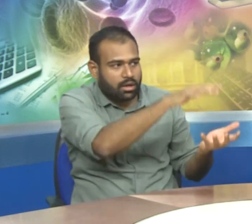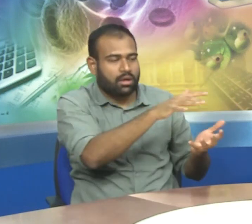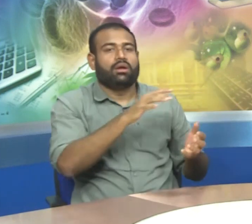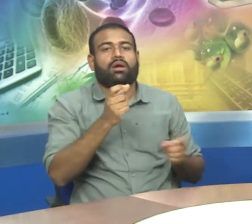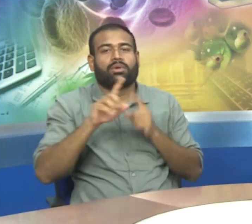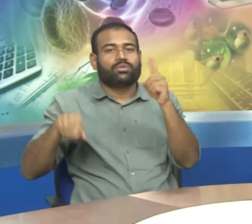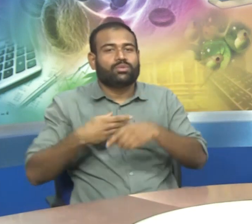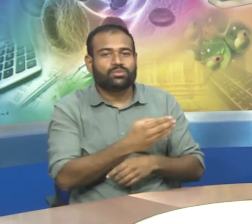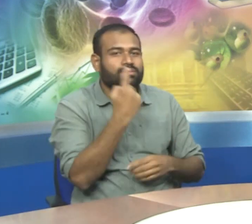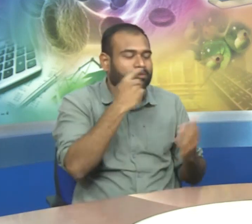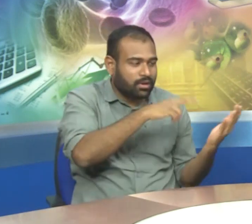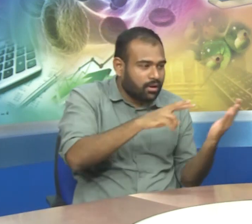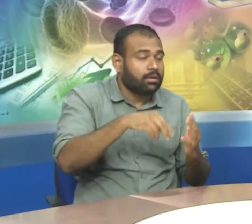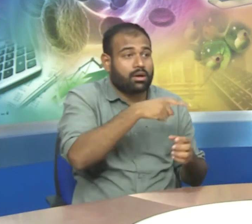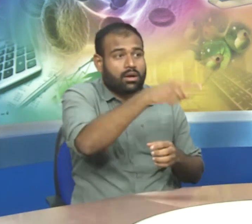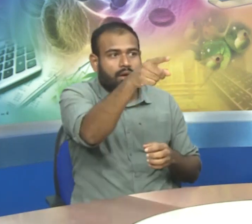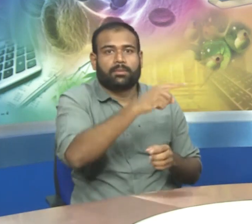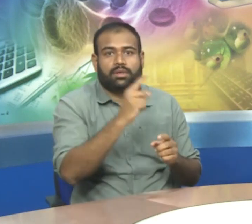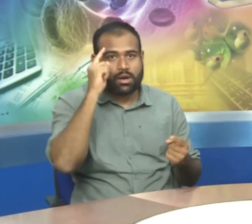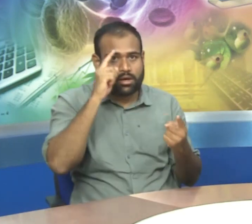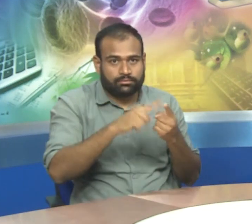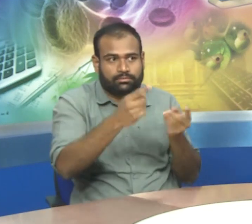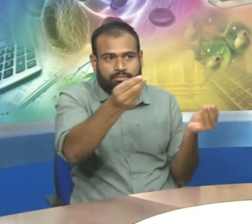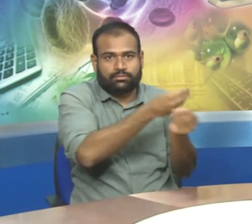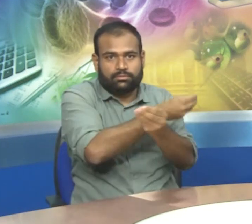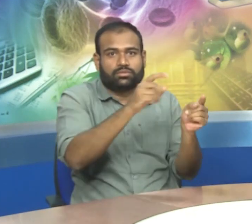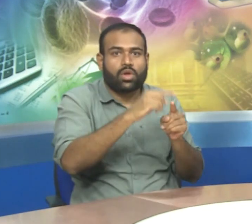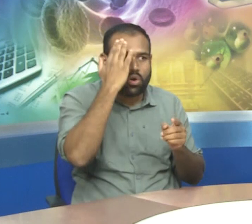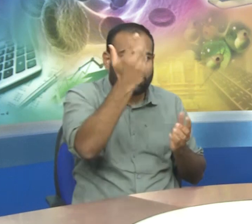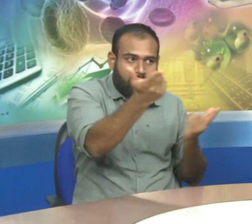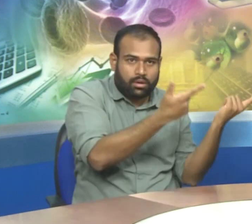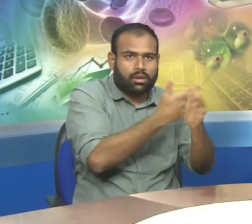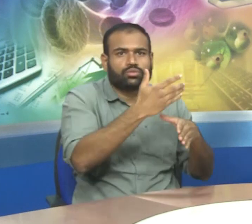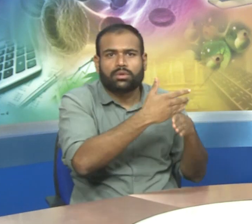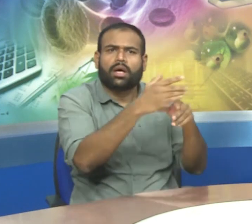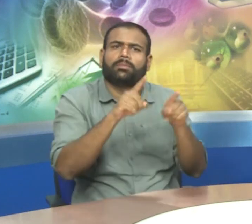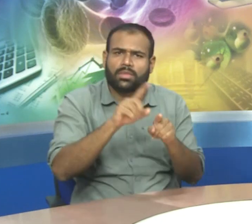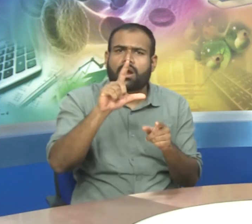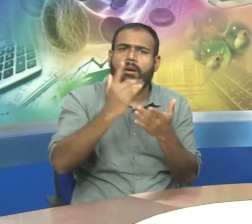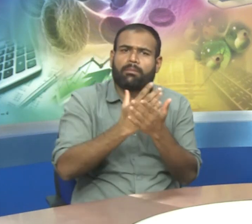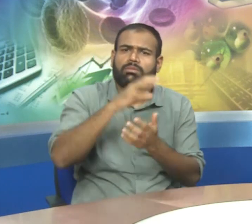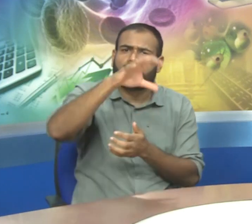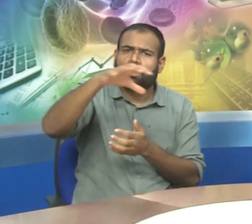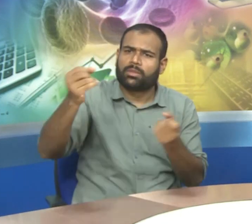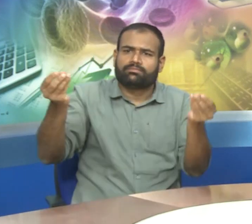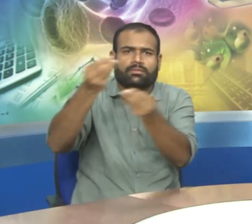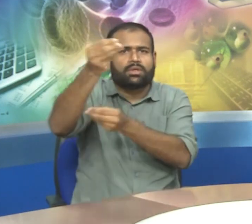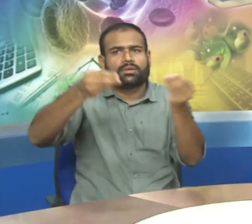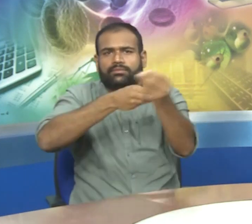Under this agreement, the required document is then borrowed from other libraries